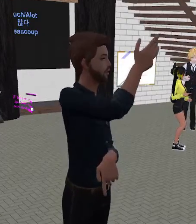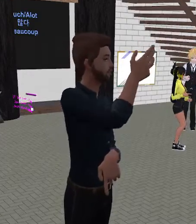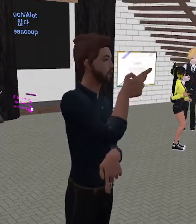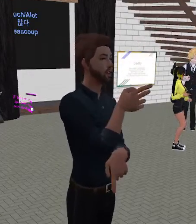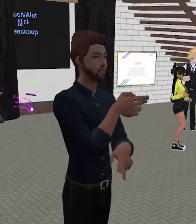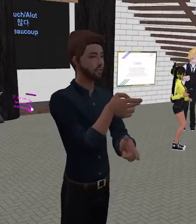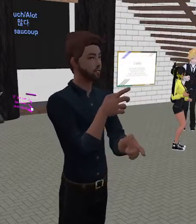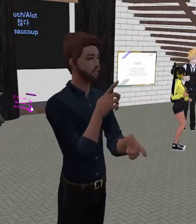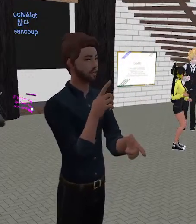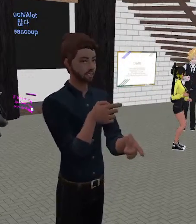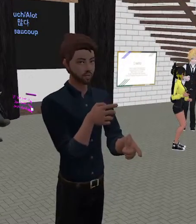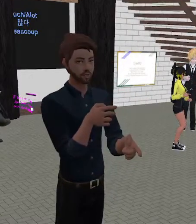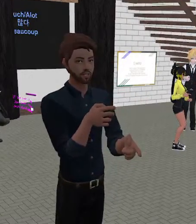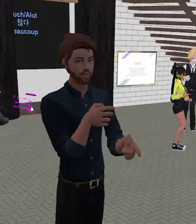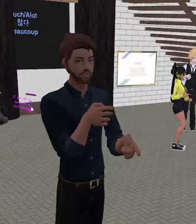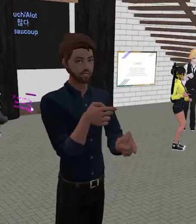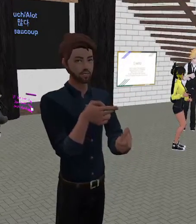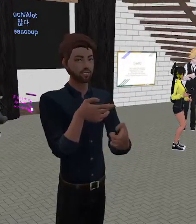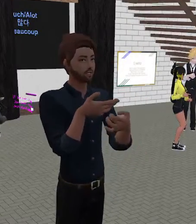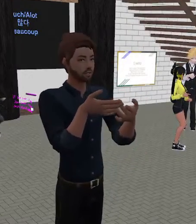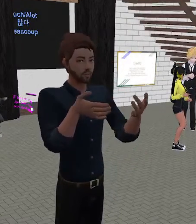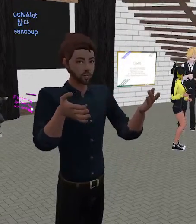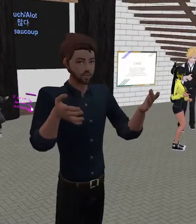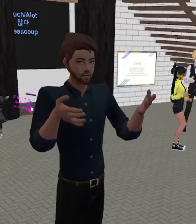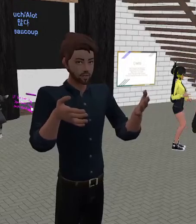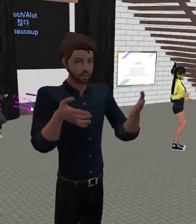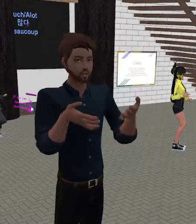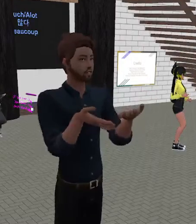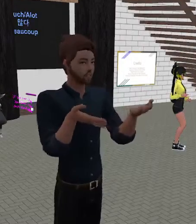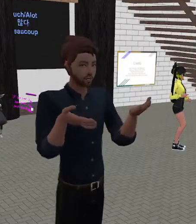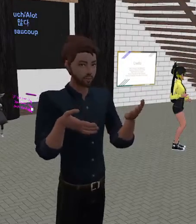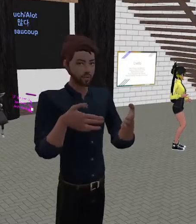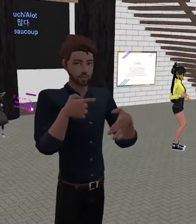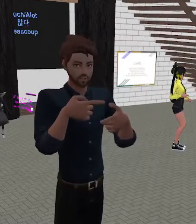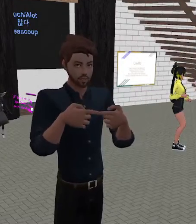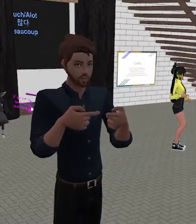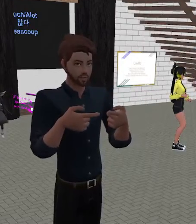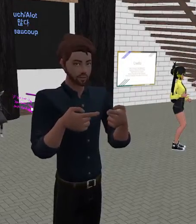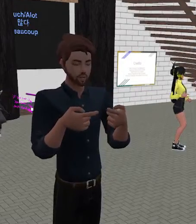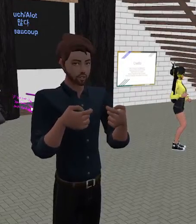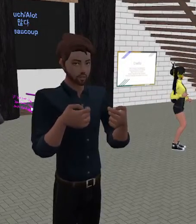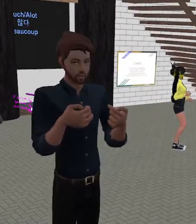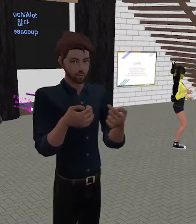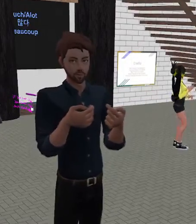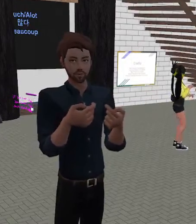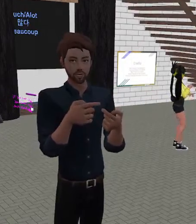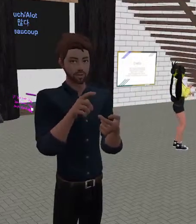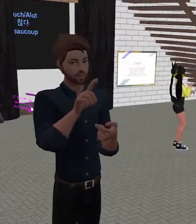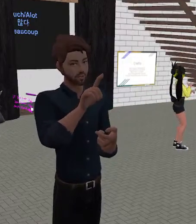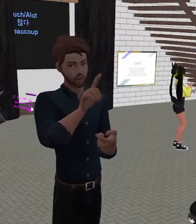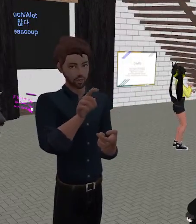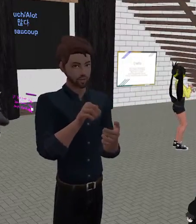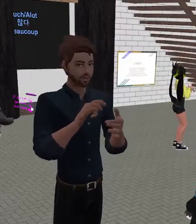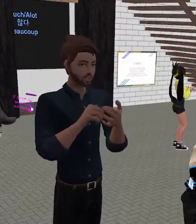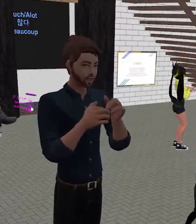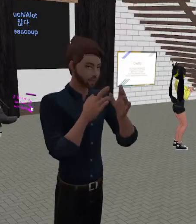Yeah, but that's true. That makes sense because for hearing people, like in America, for hearing people, there's always the question of how